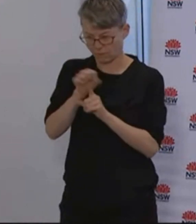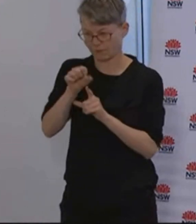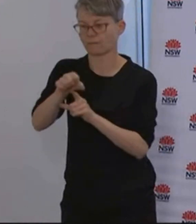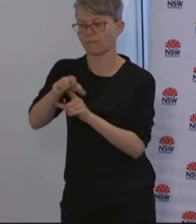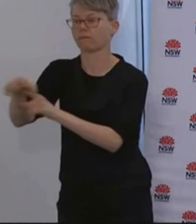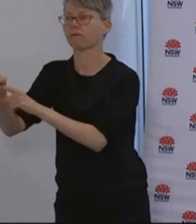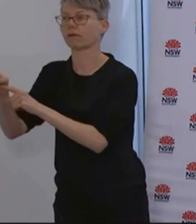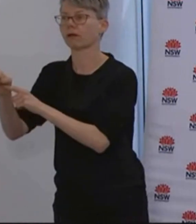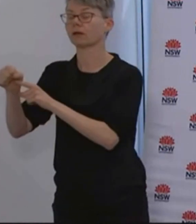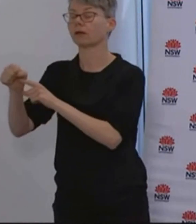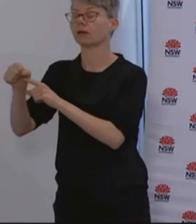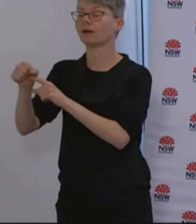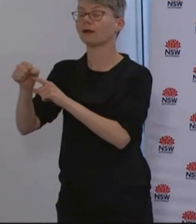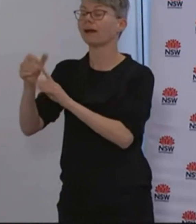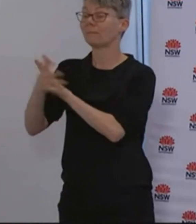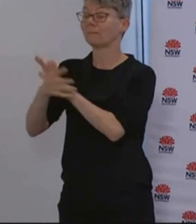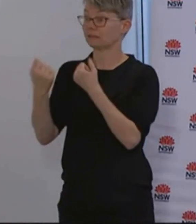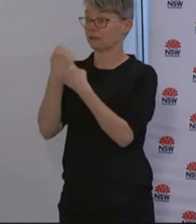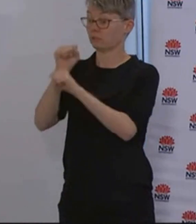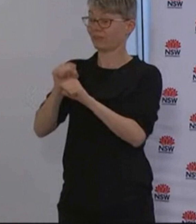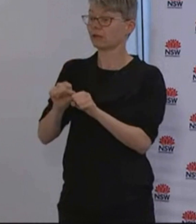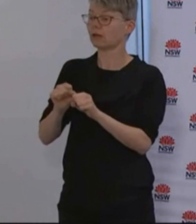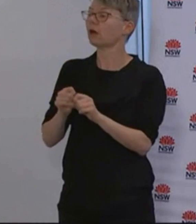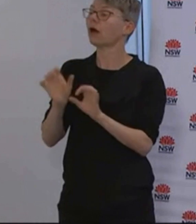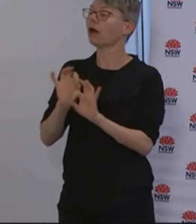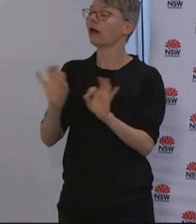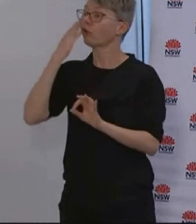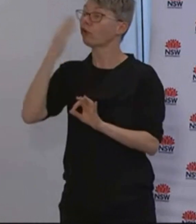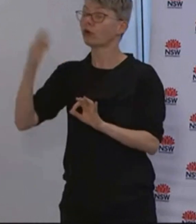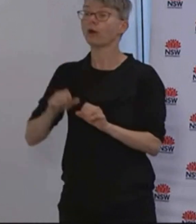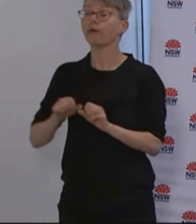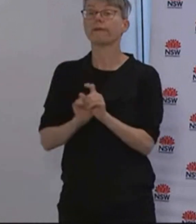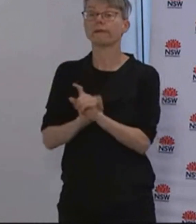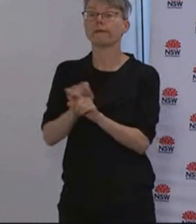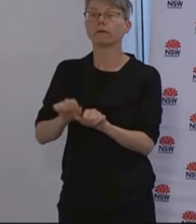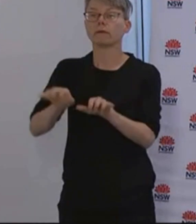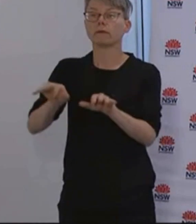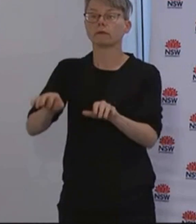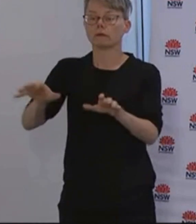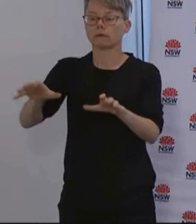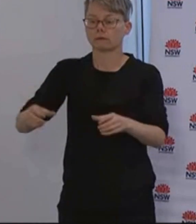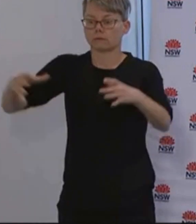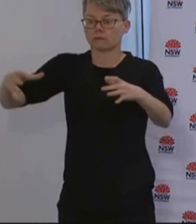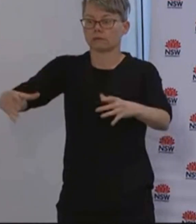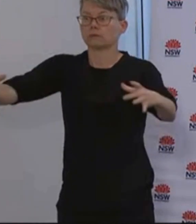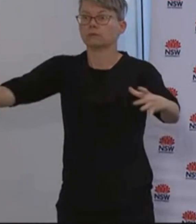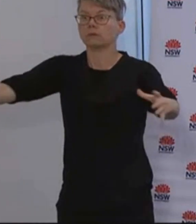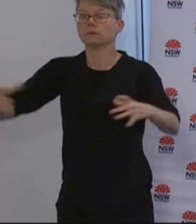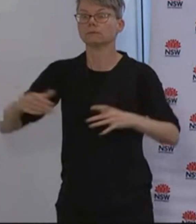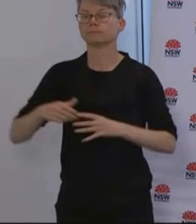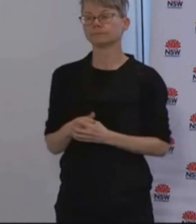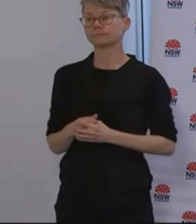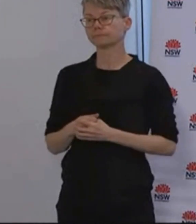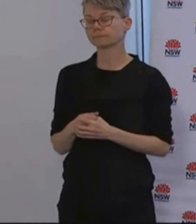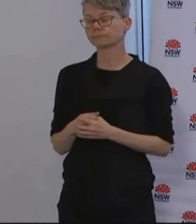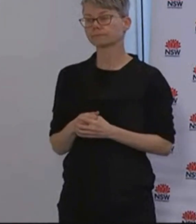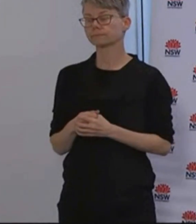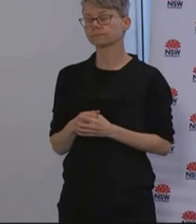effectively block any further transmission. And you can see that when we've got some cases that were actually contacts